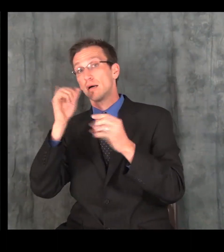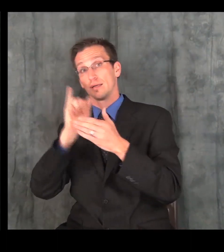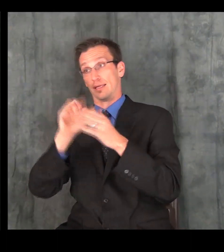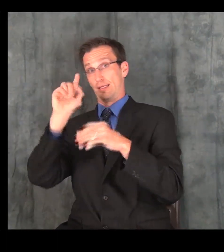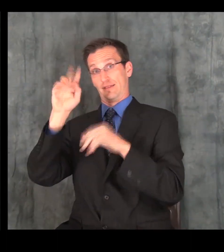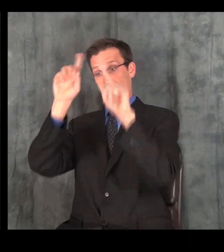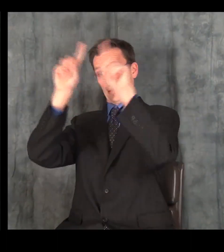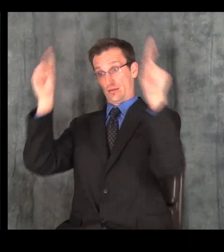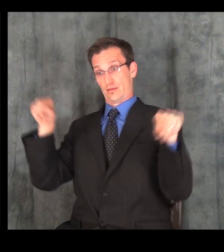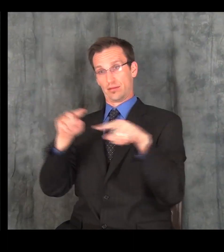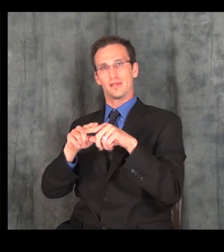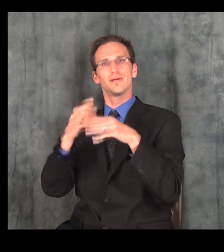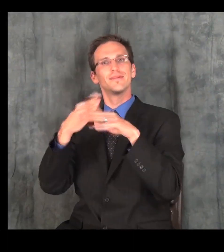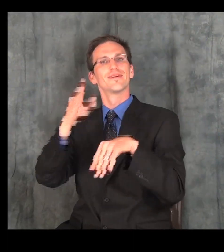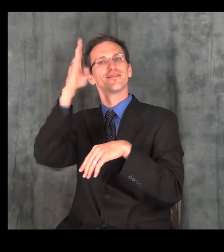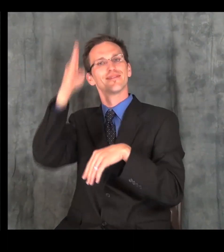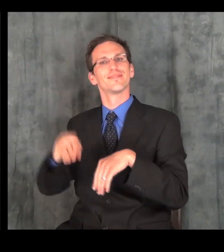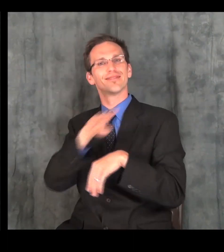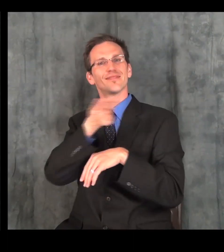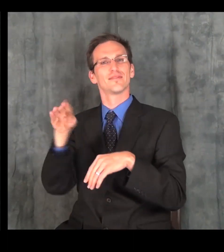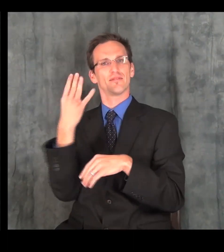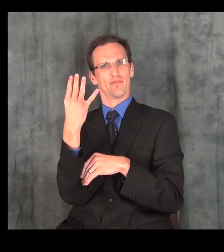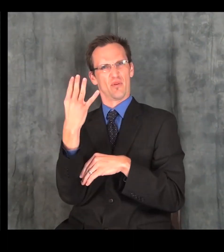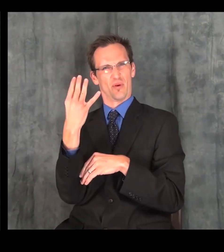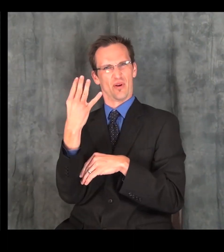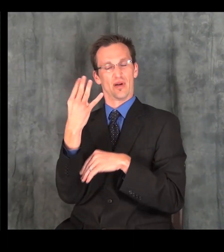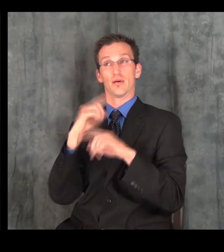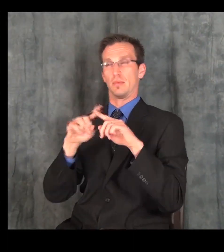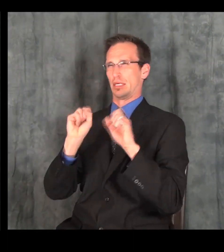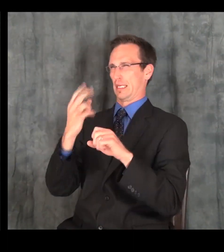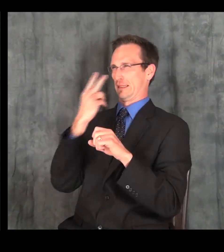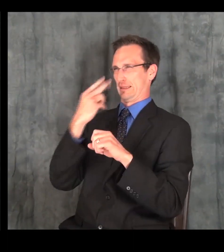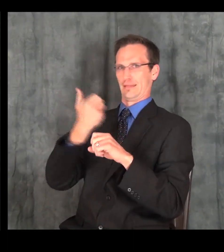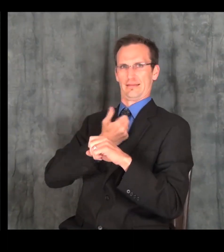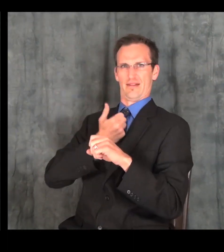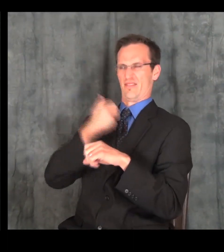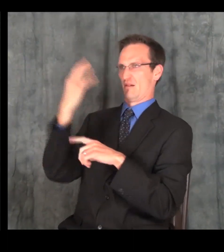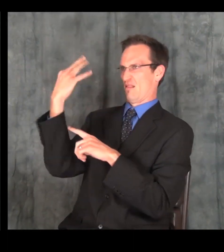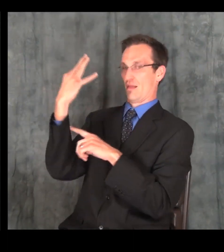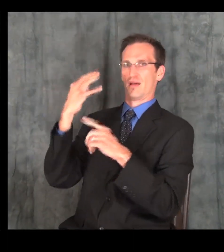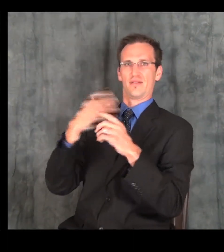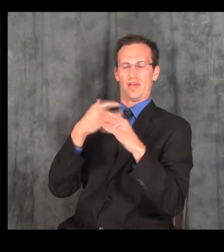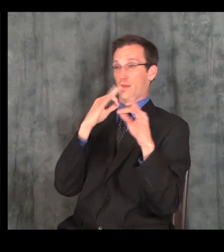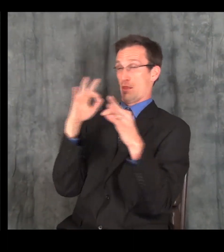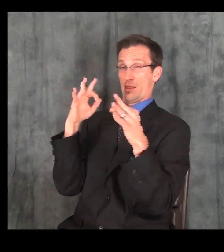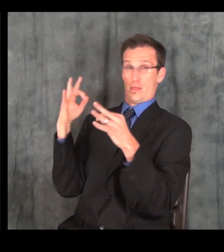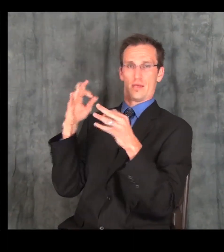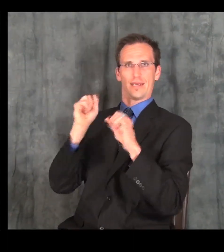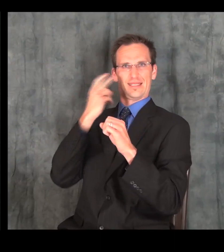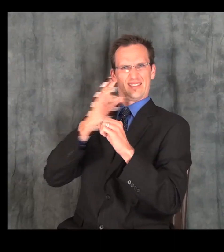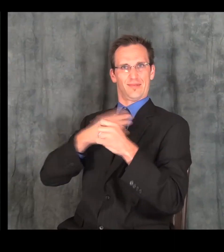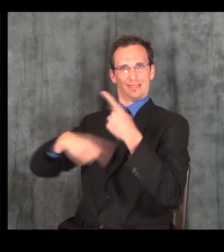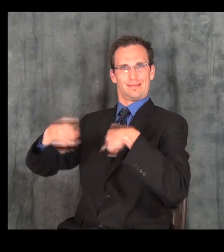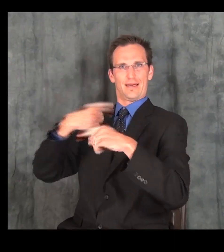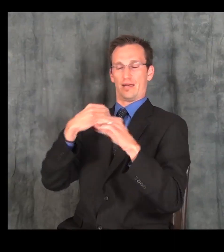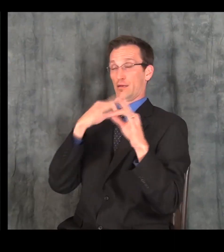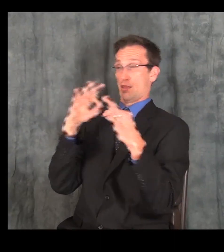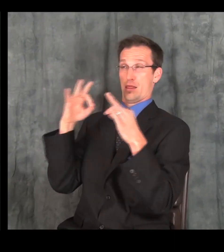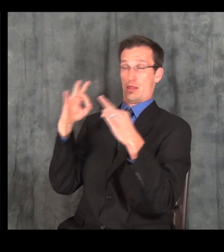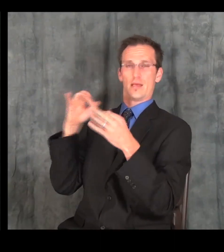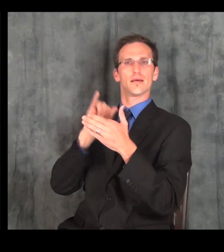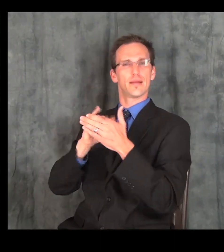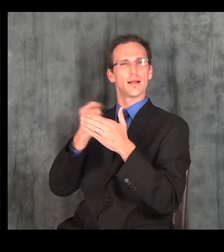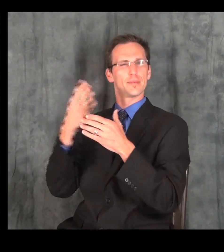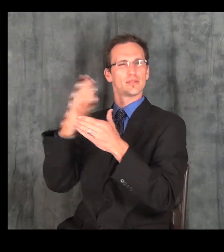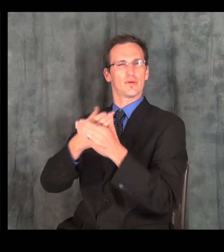see herself, which she found very distracting. And the other interpreter also commented on that as well, that she could see herself in the screen right in front of